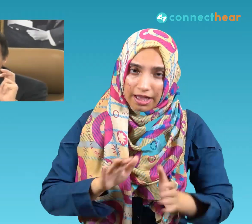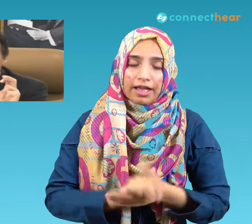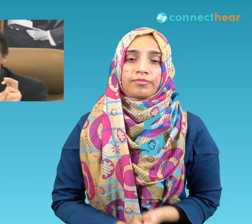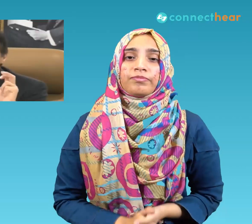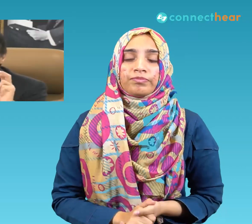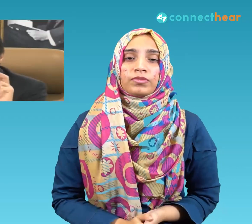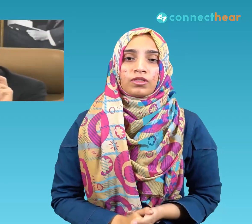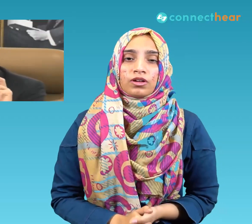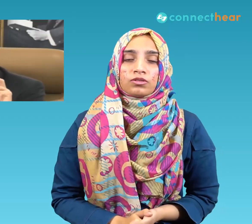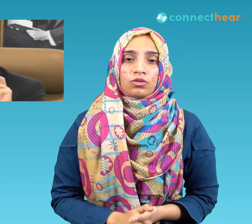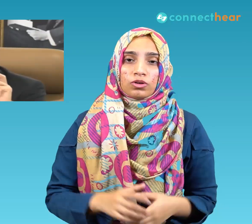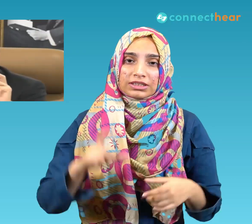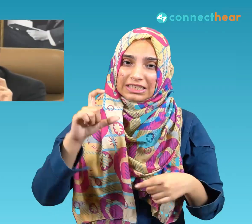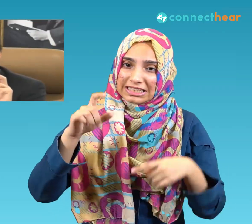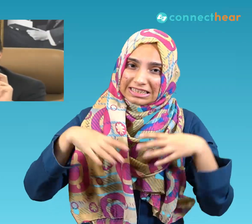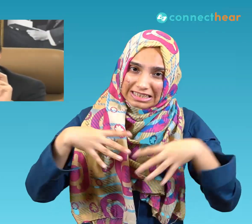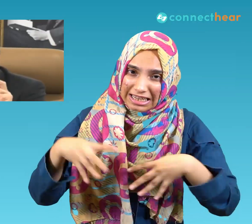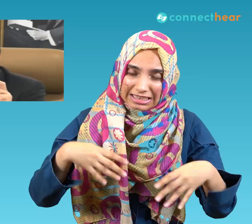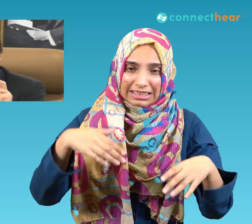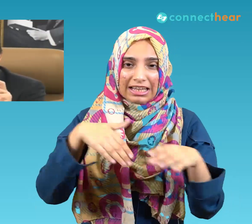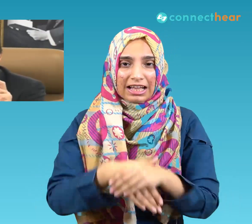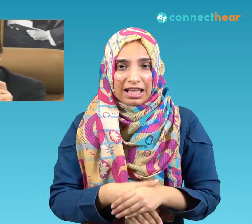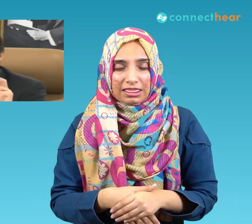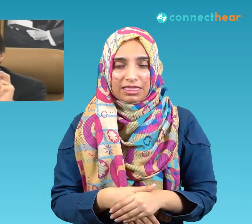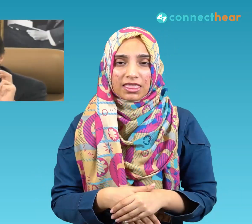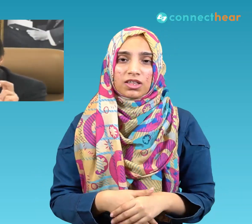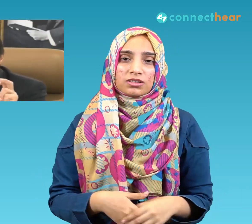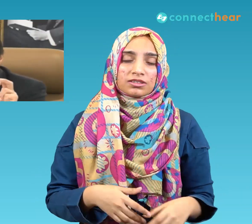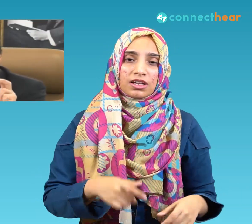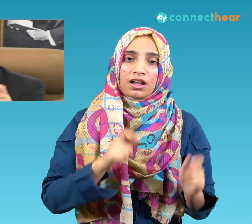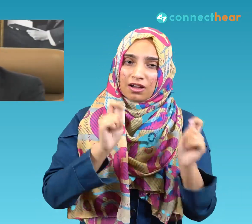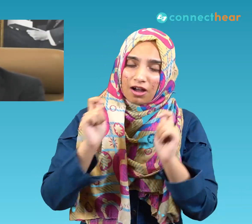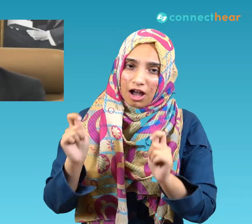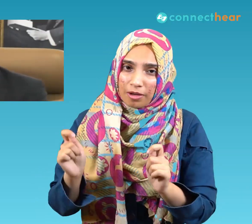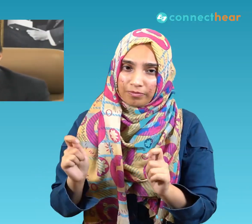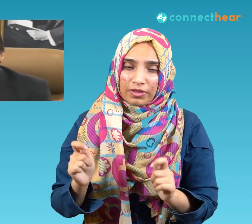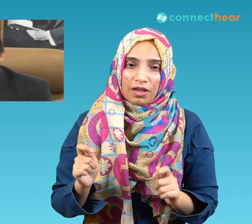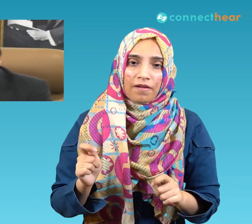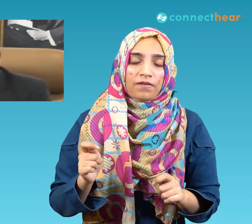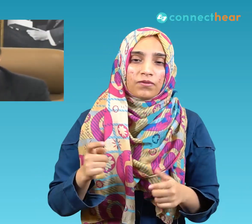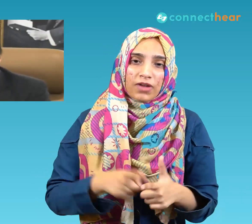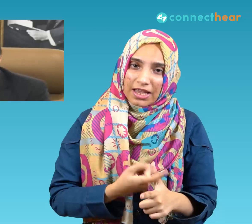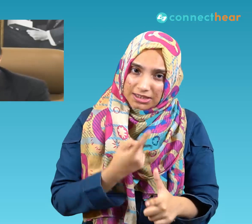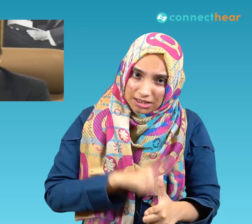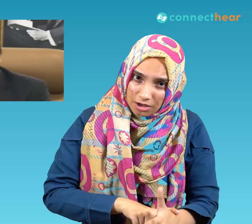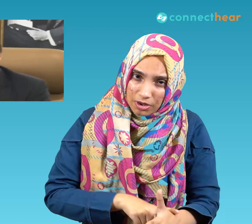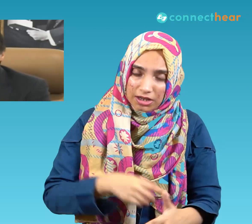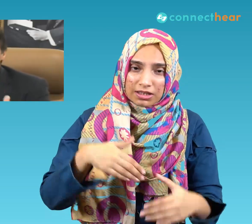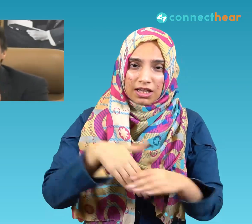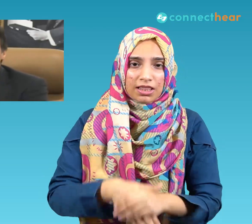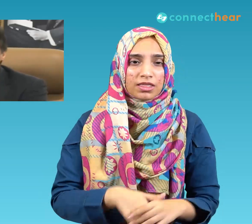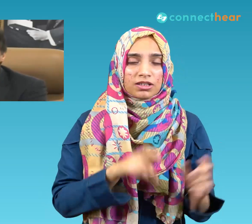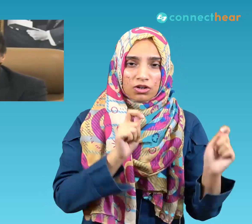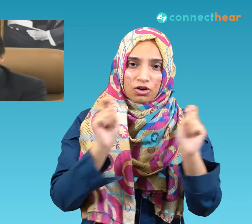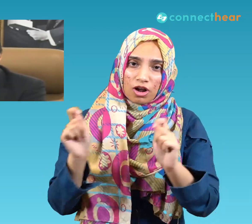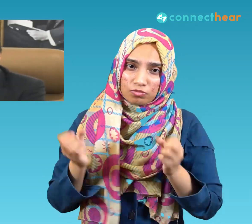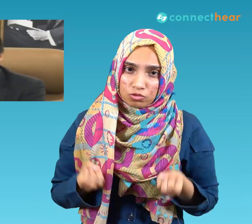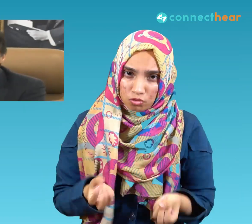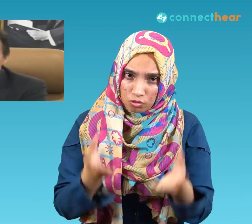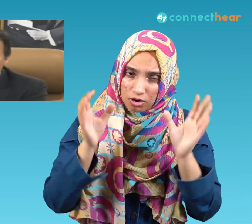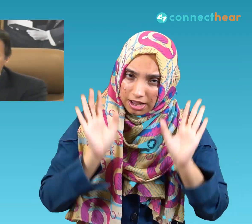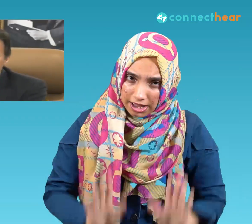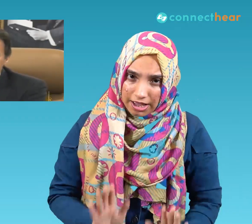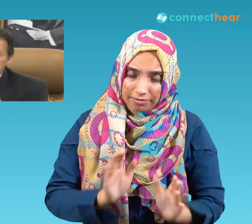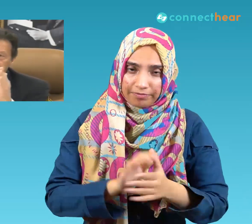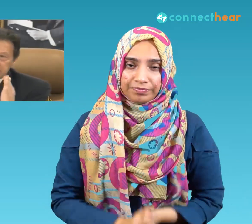the city, which is the hub of the textile industry, Faisalabad, they are short of labor right now. So the measures